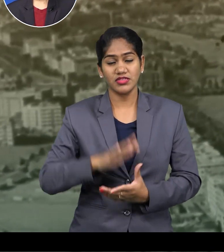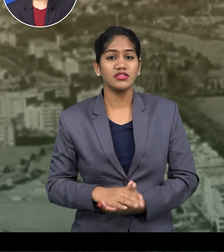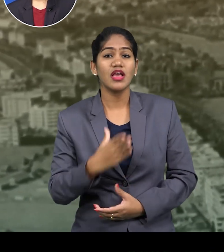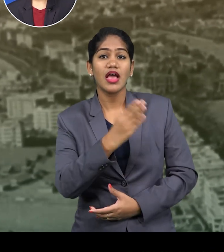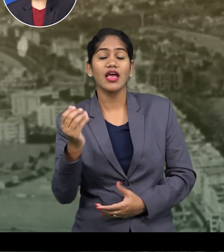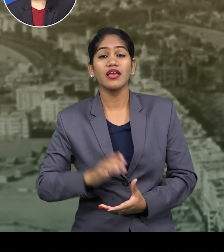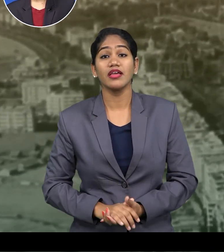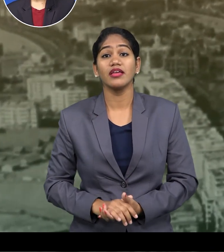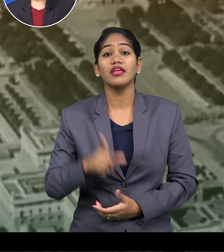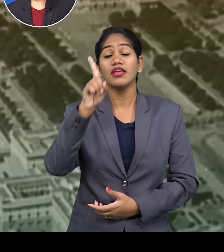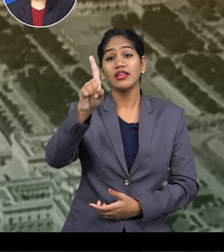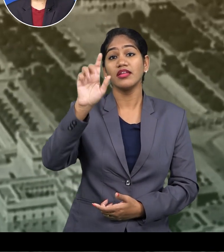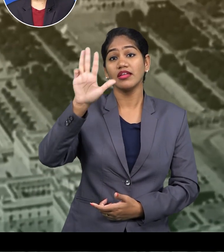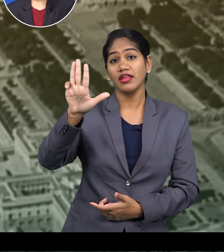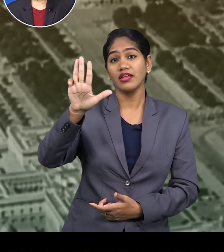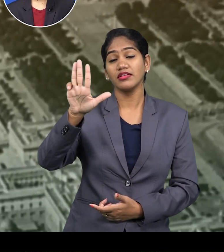and 1962.